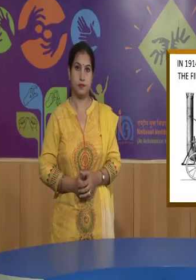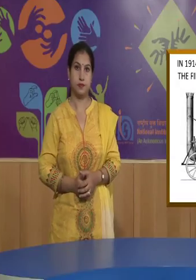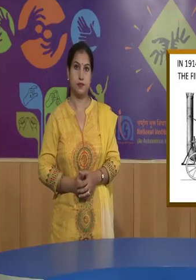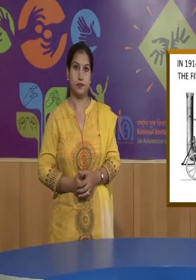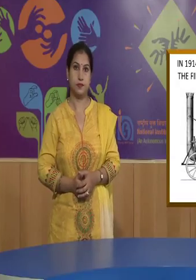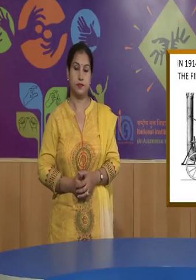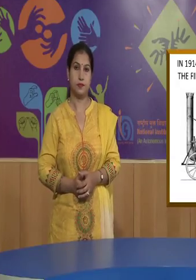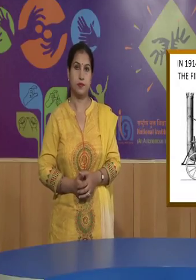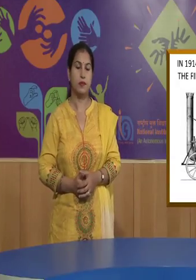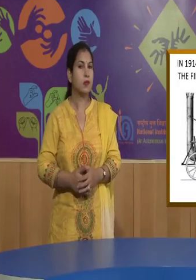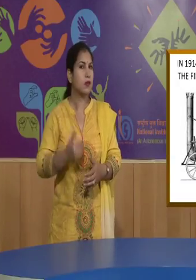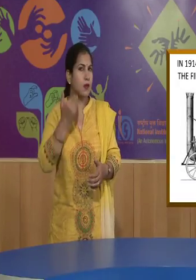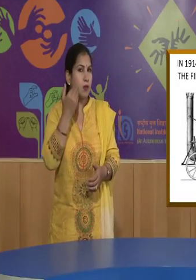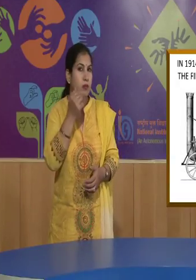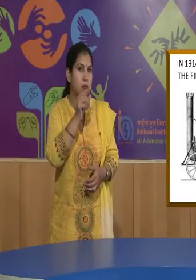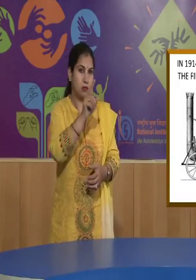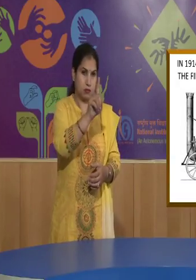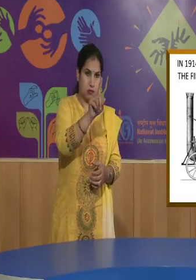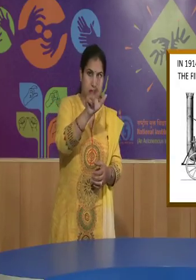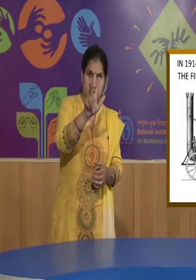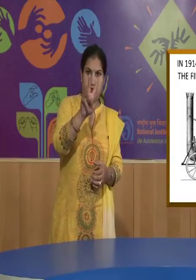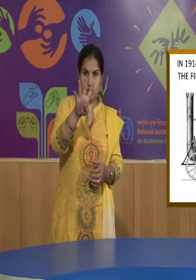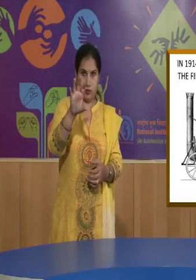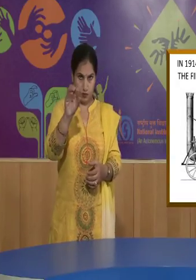In 1814, George Stephenson